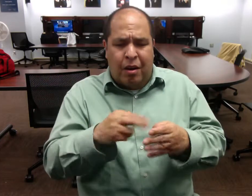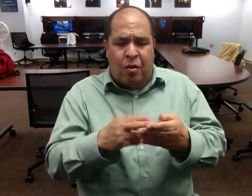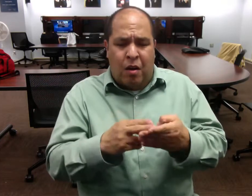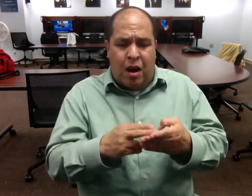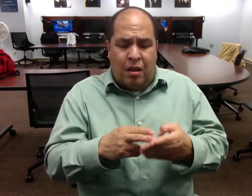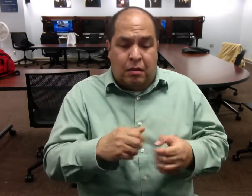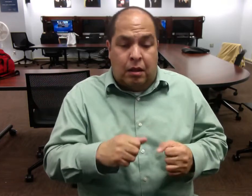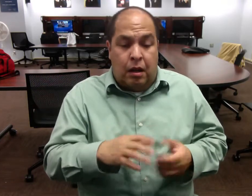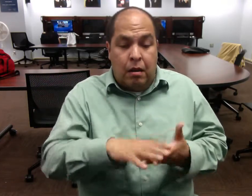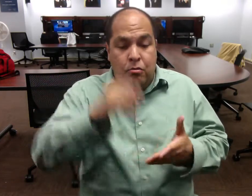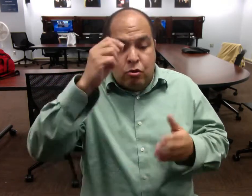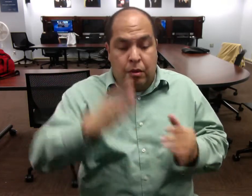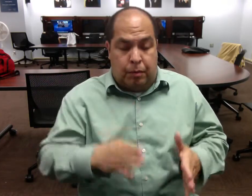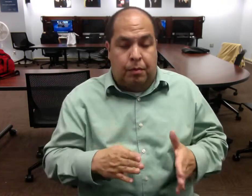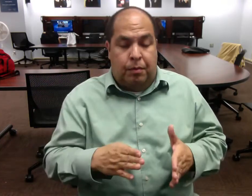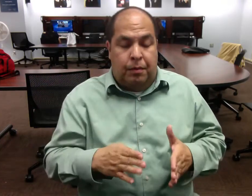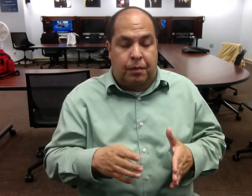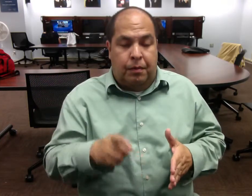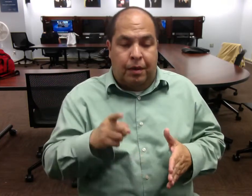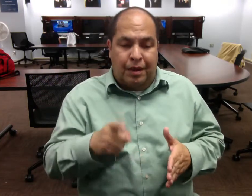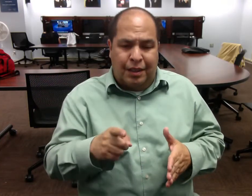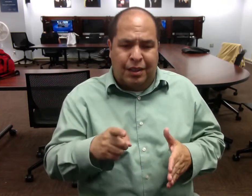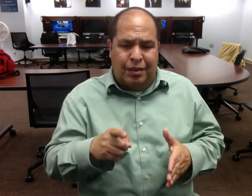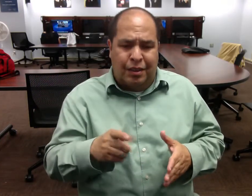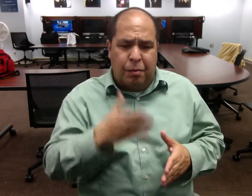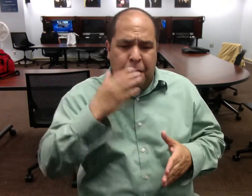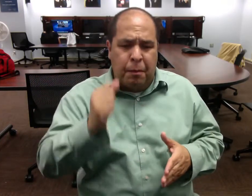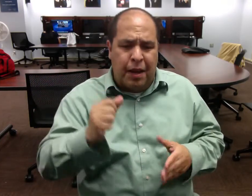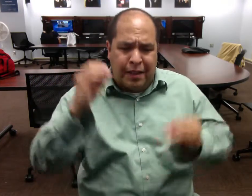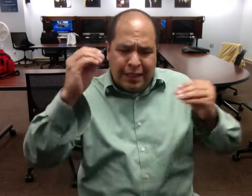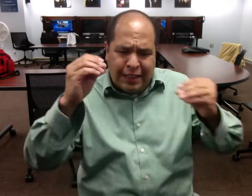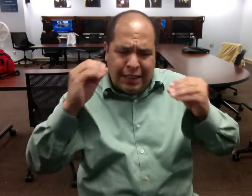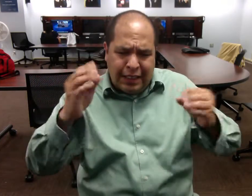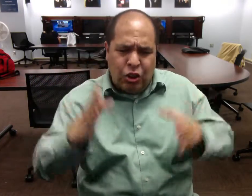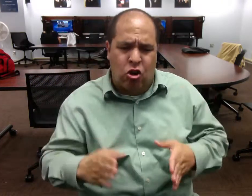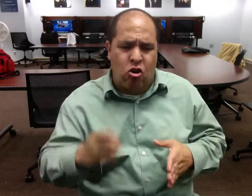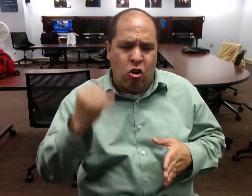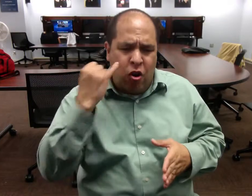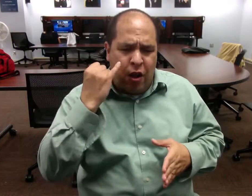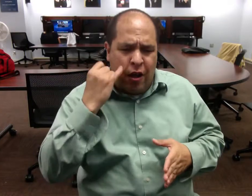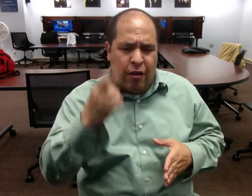anxiety as they learn new tasks. Good luck.